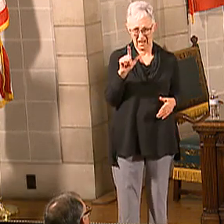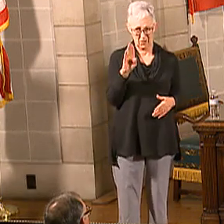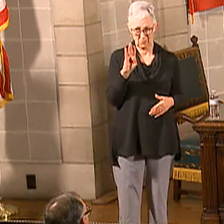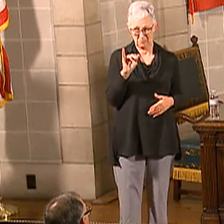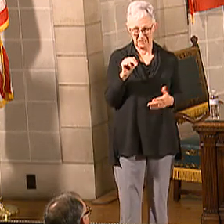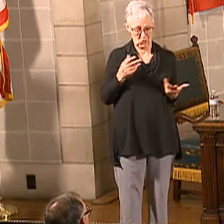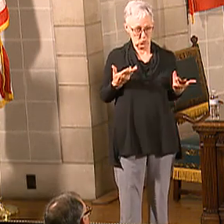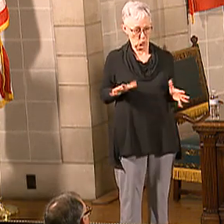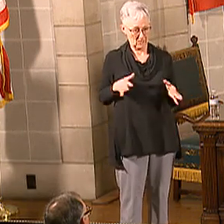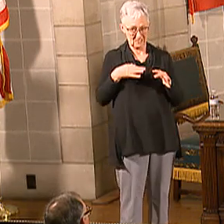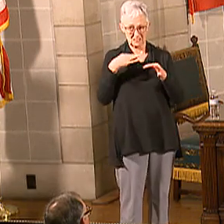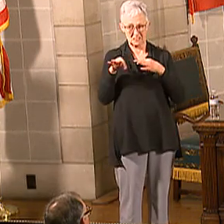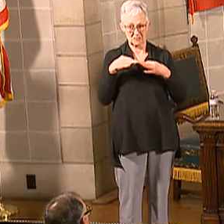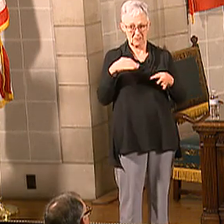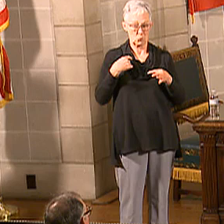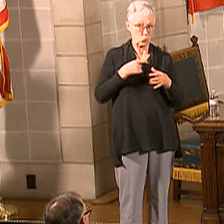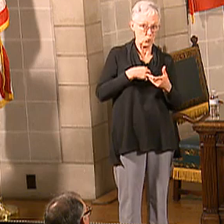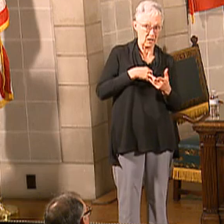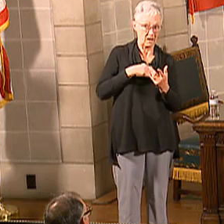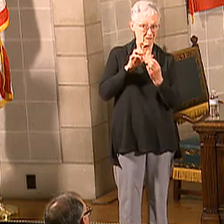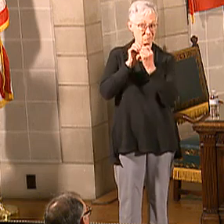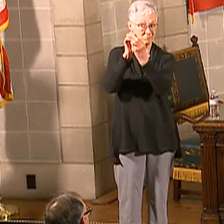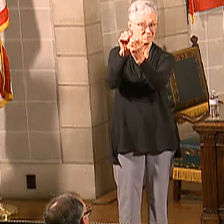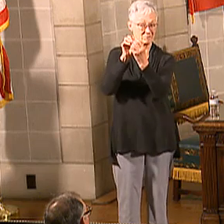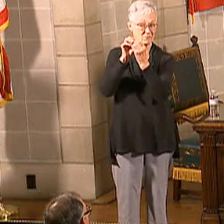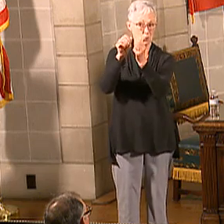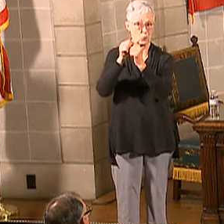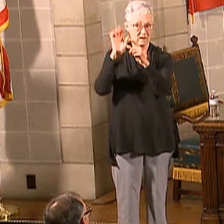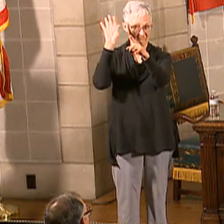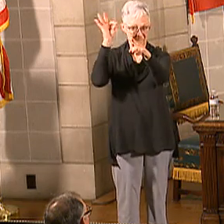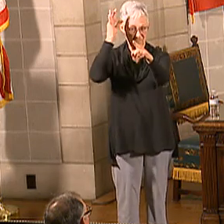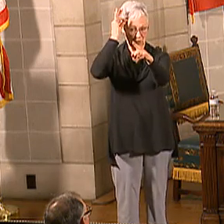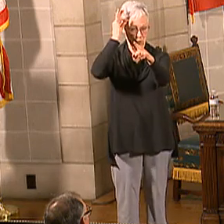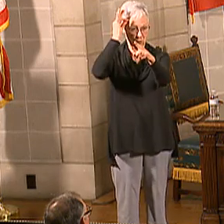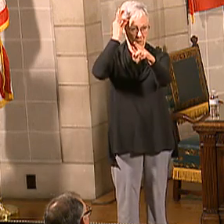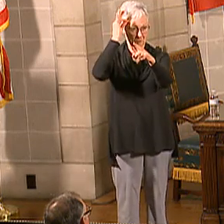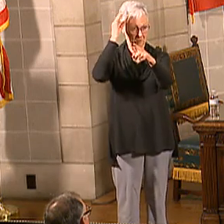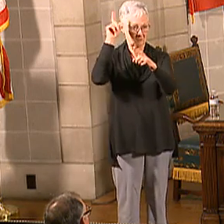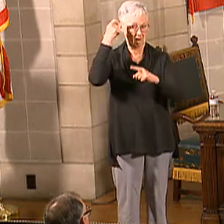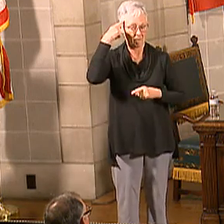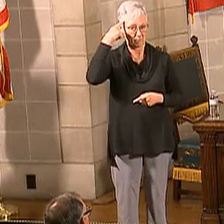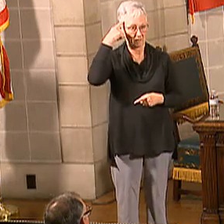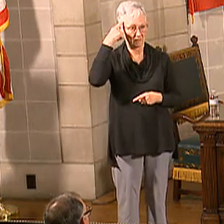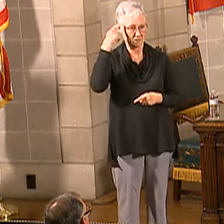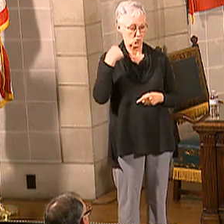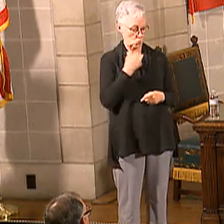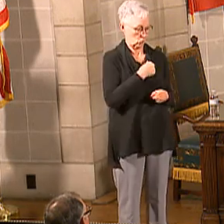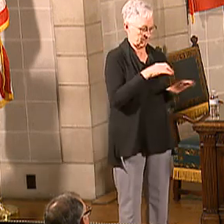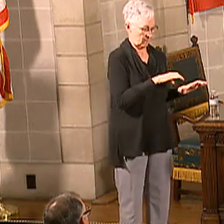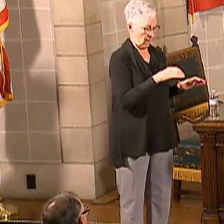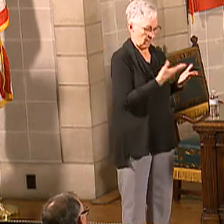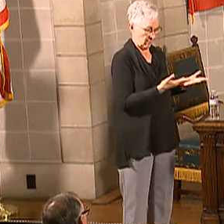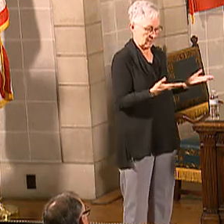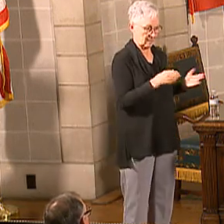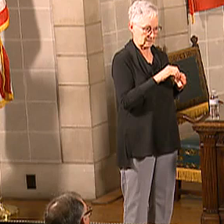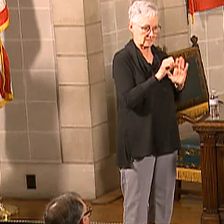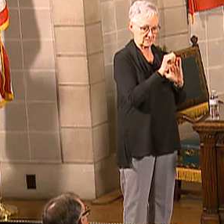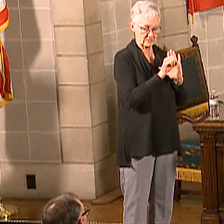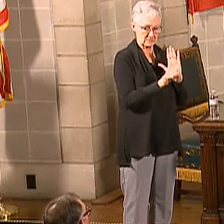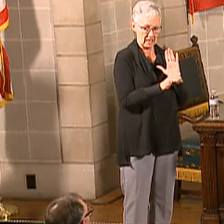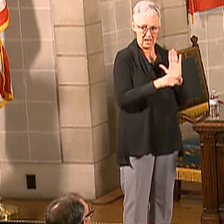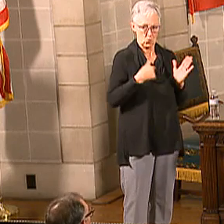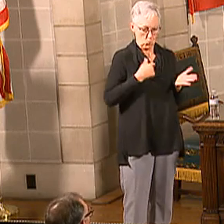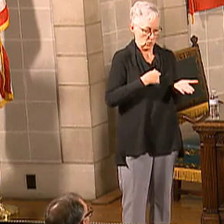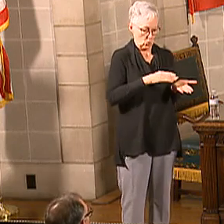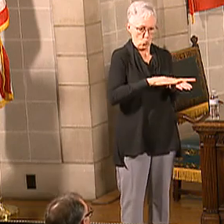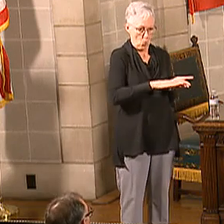are working with the federal government on this, and we still have to go through their process. There are things that we have done here at the state of Nebraska, like waive the 1-week waiting